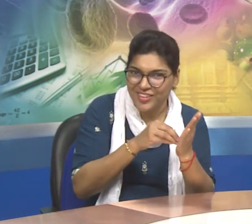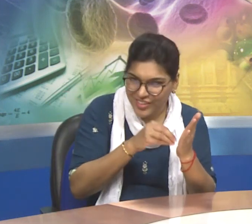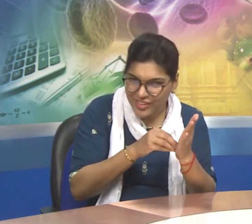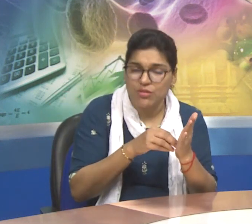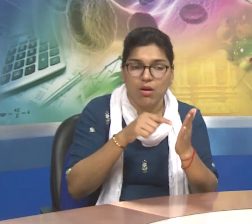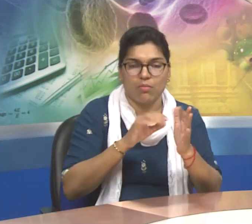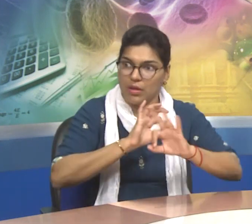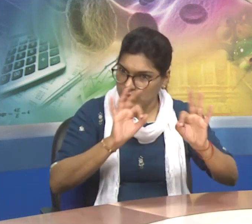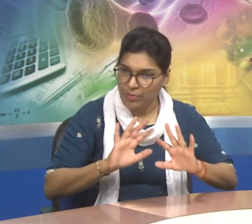which we call as